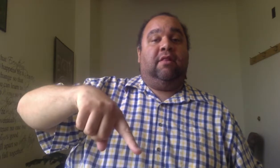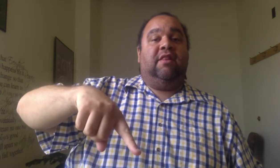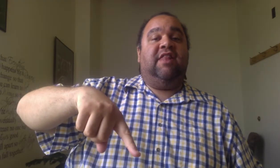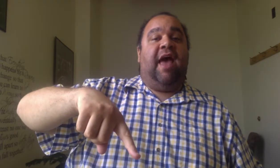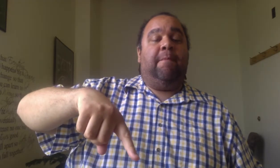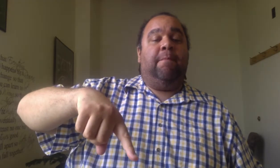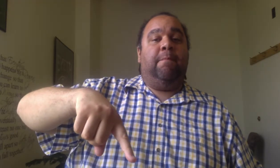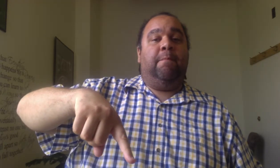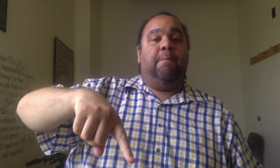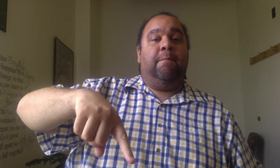them,